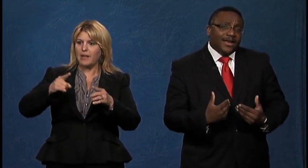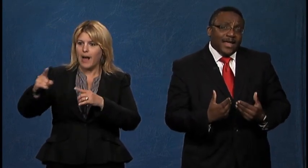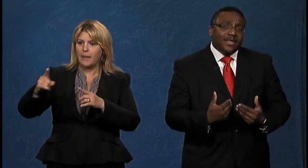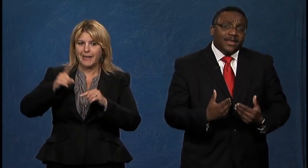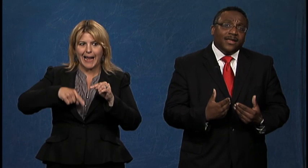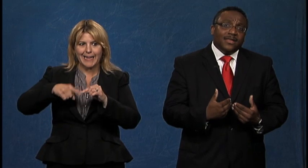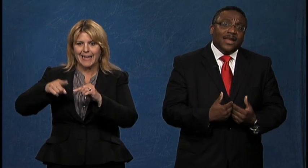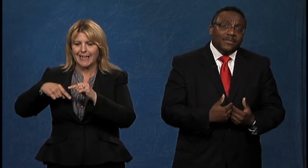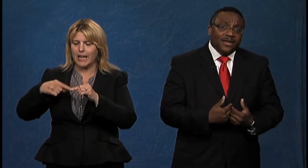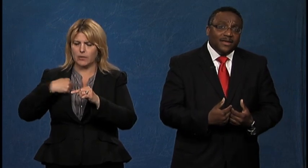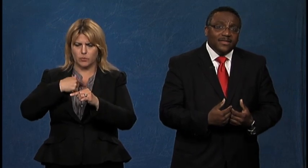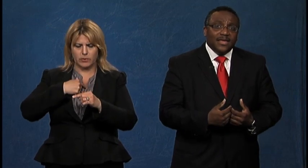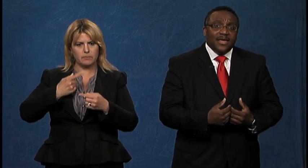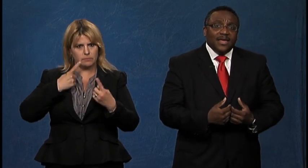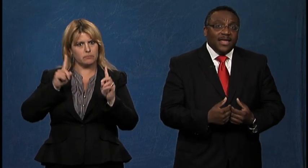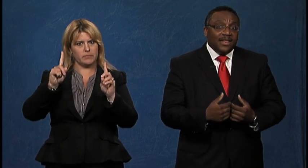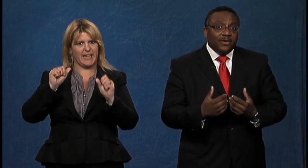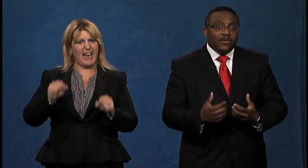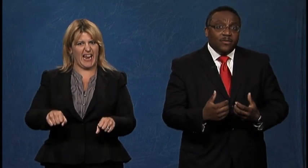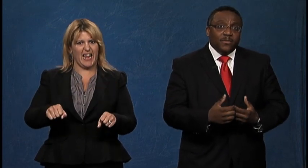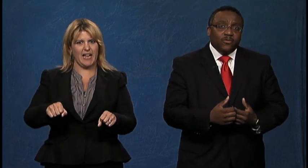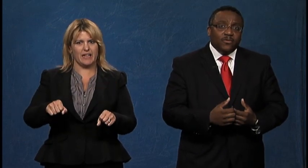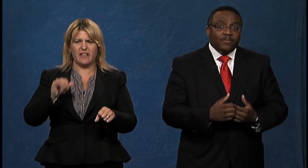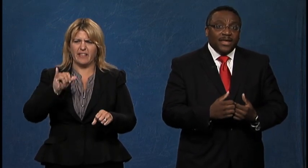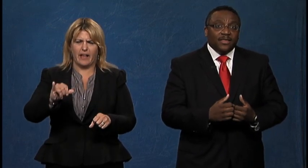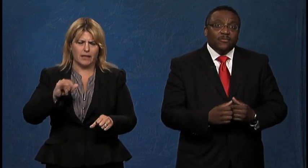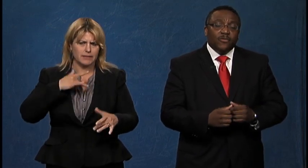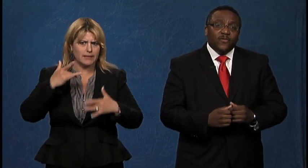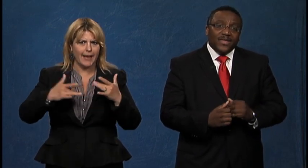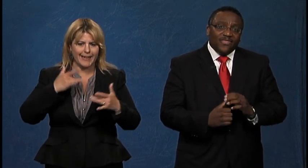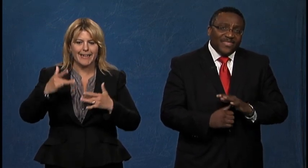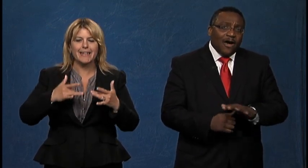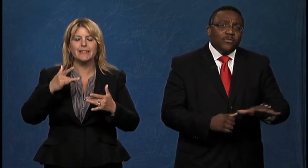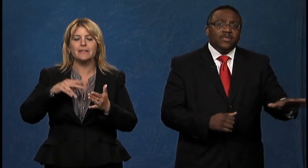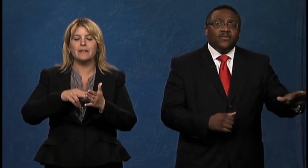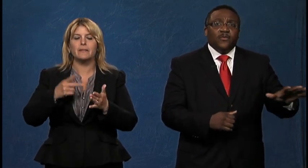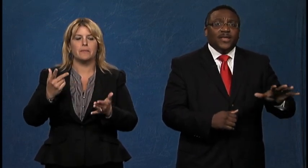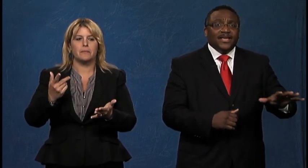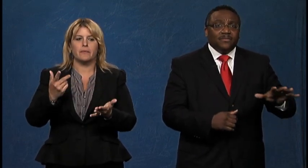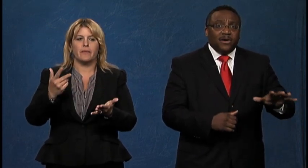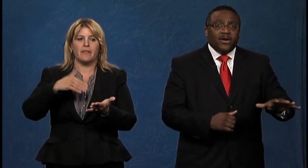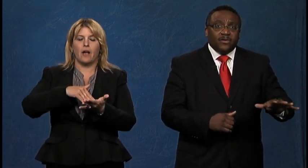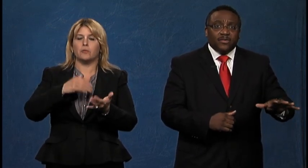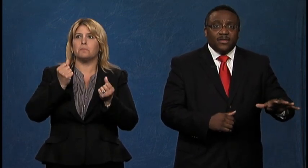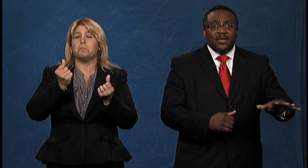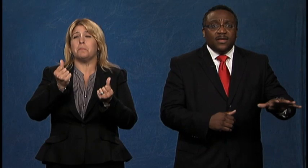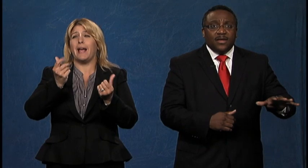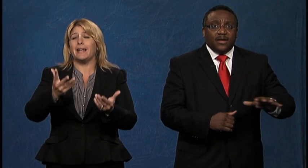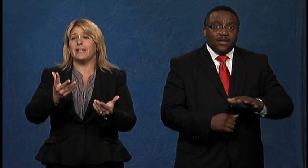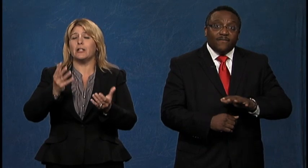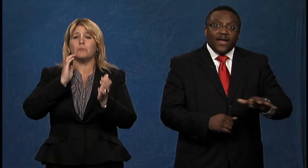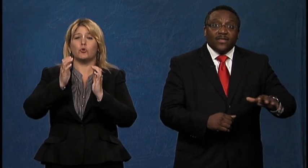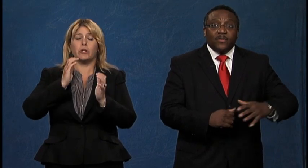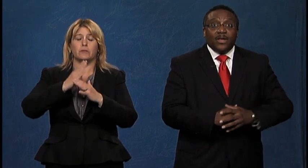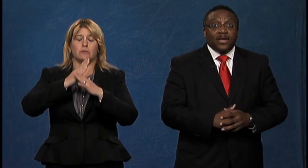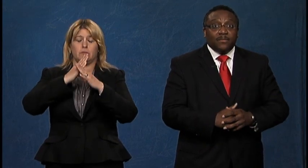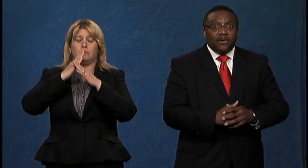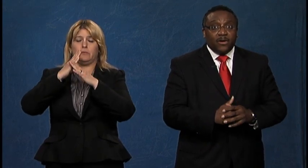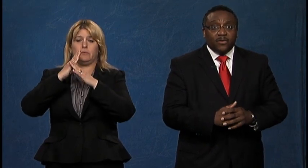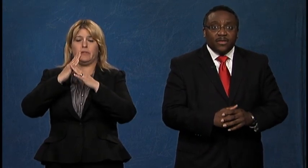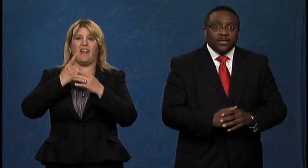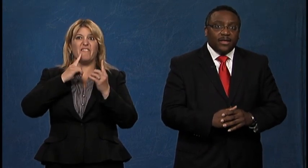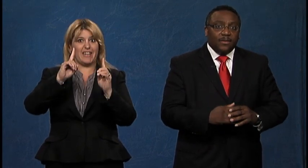that's fantastically exciting, because it literally means removing thousands of communication barriers, effective